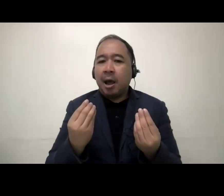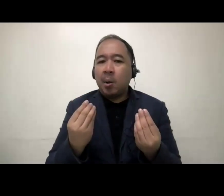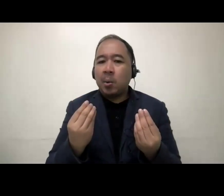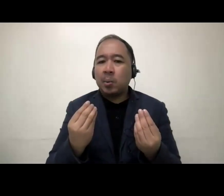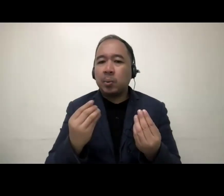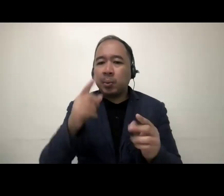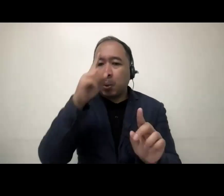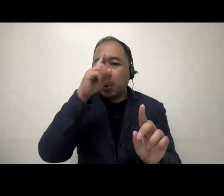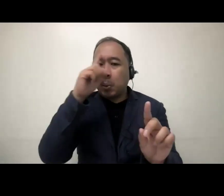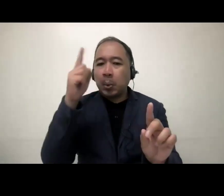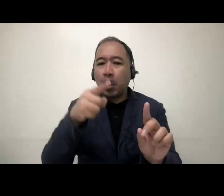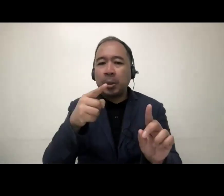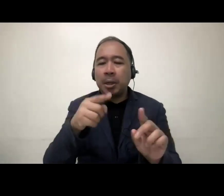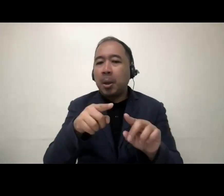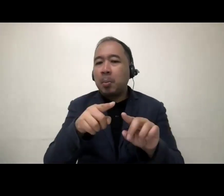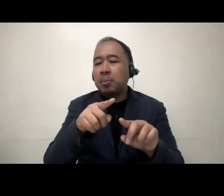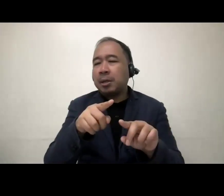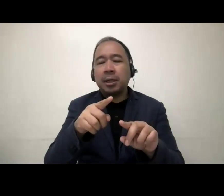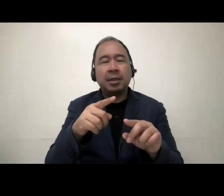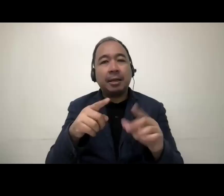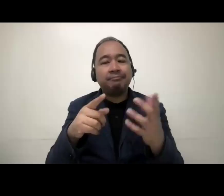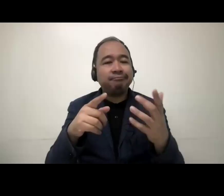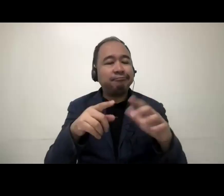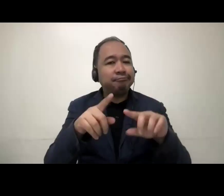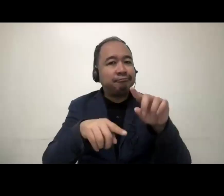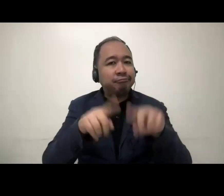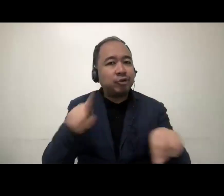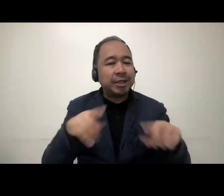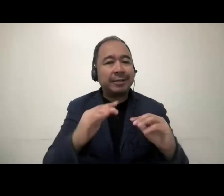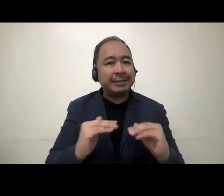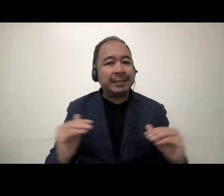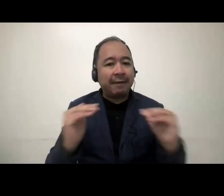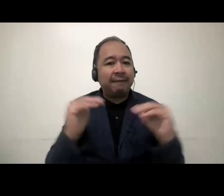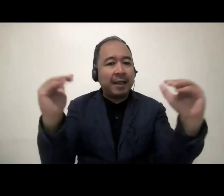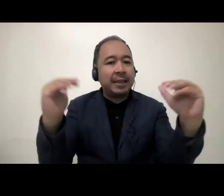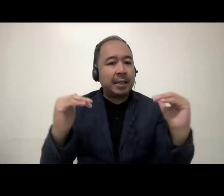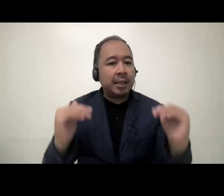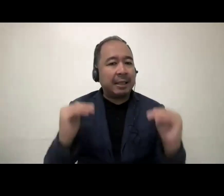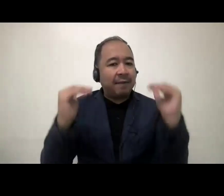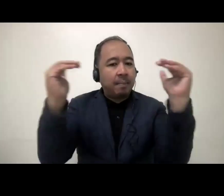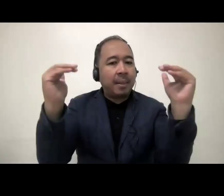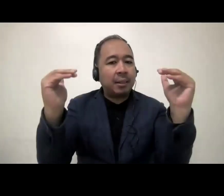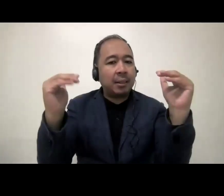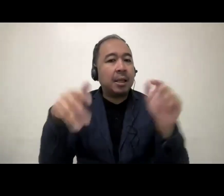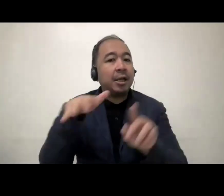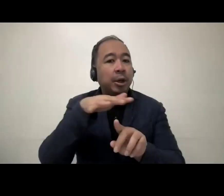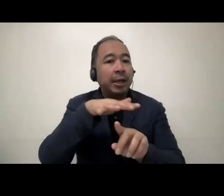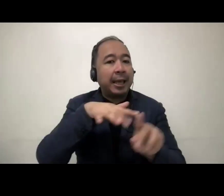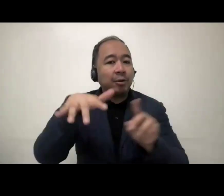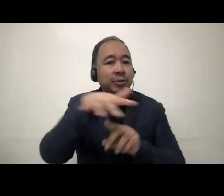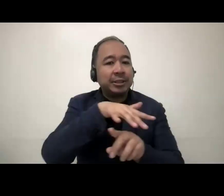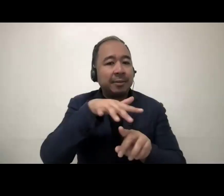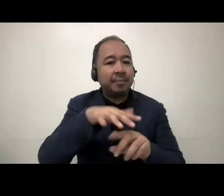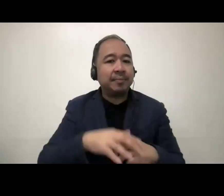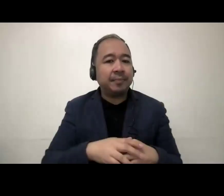that ultimately we're here to make people's lives better. It's not to lend money or to give grants. That's